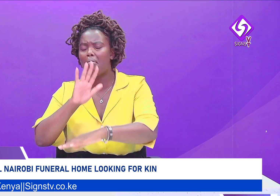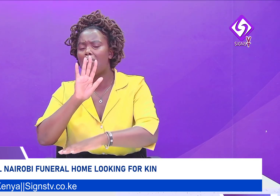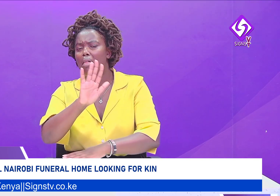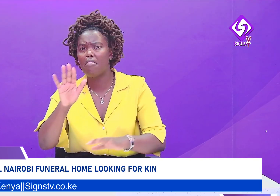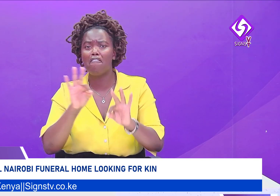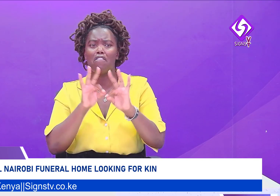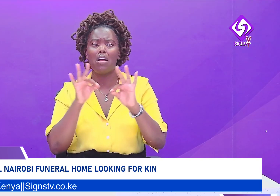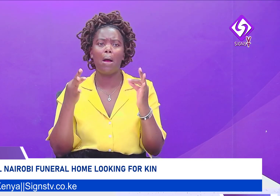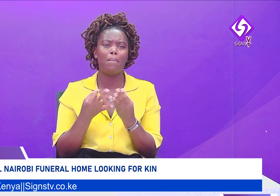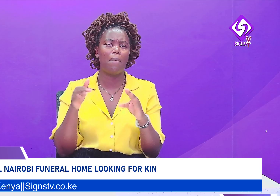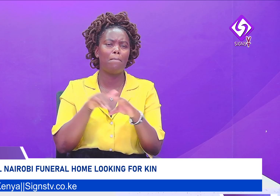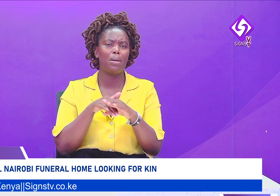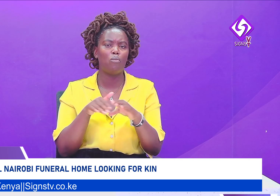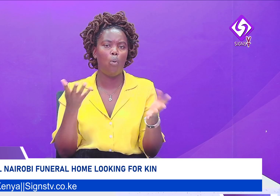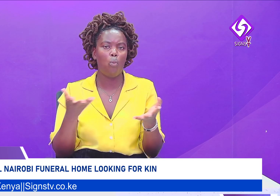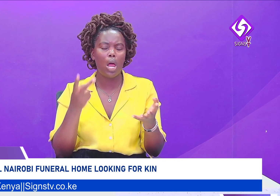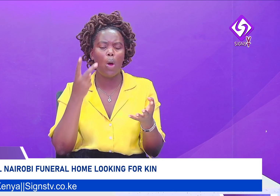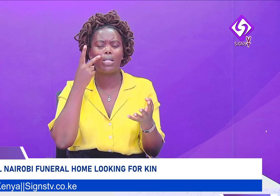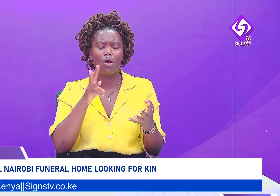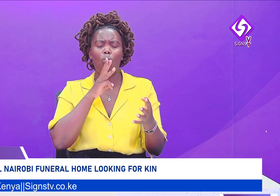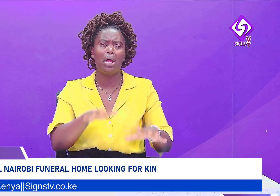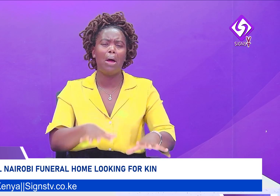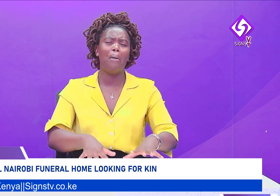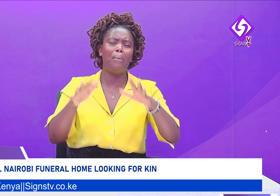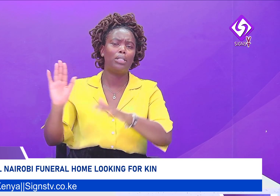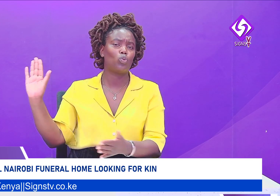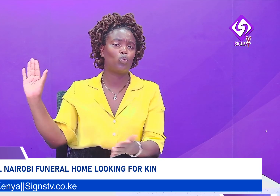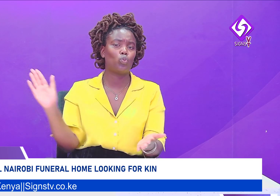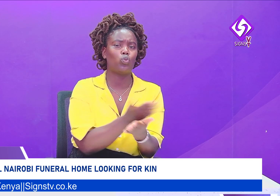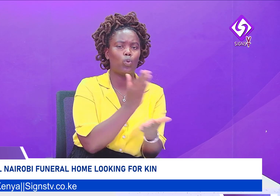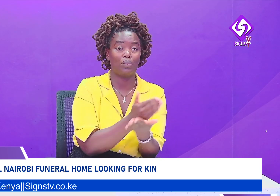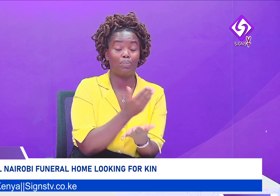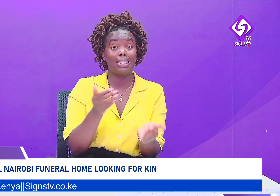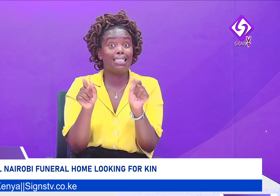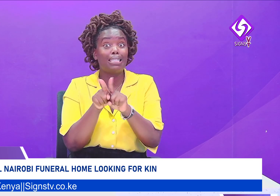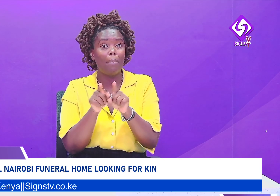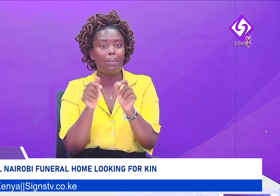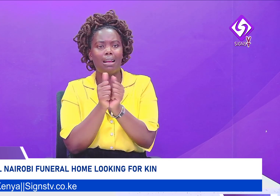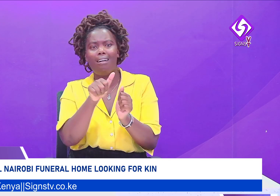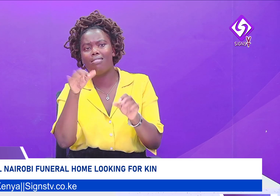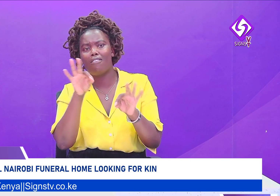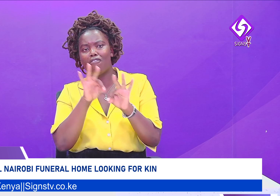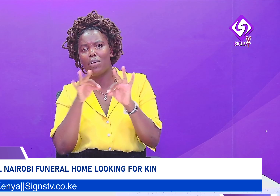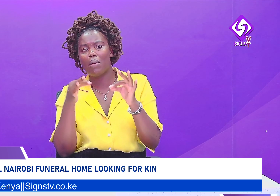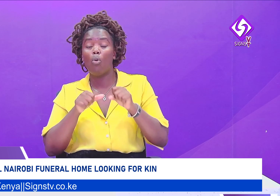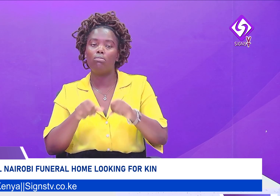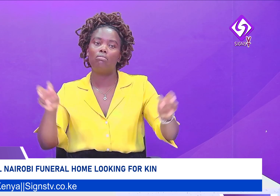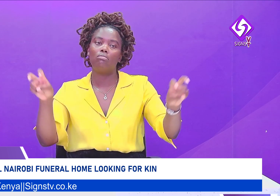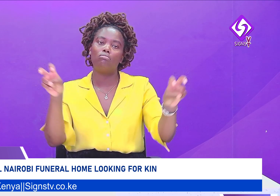positively identified their relatives who were swept away by the raging waters. 10